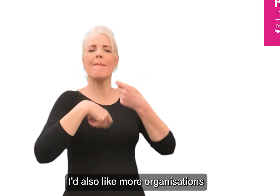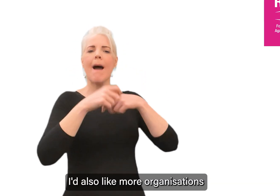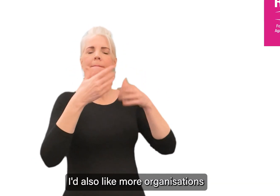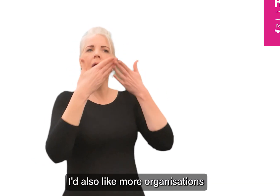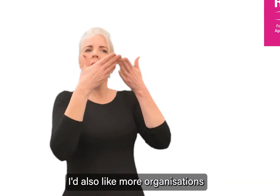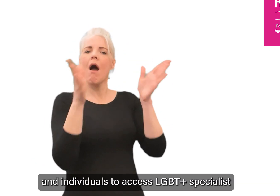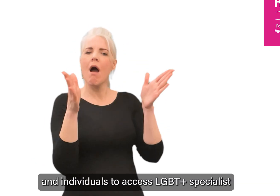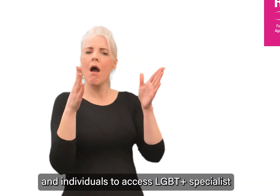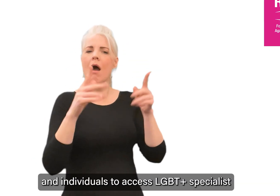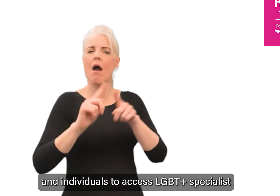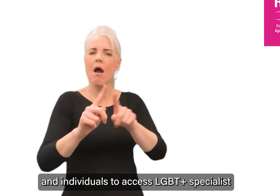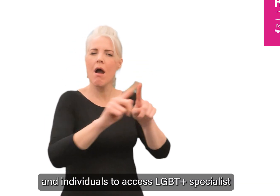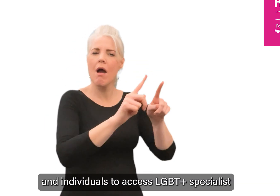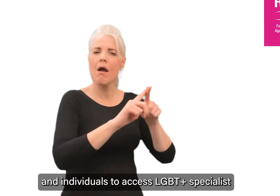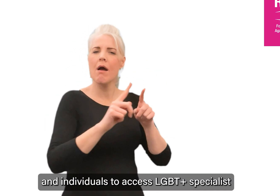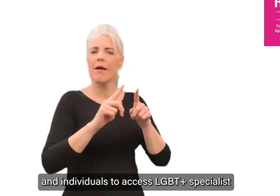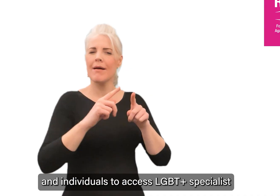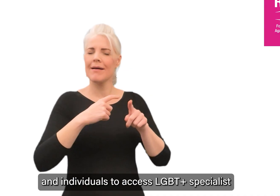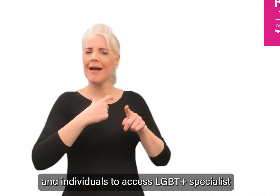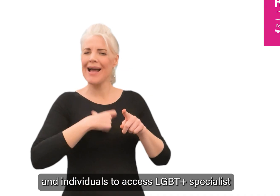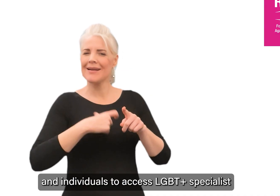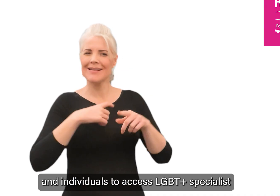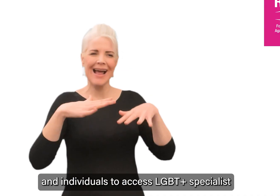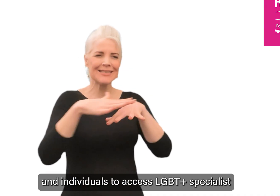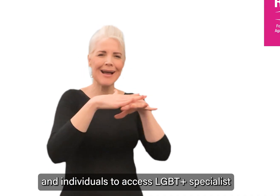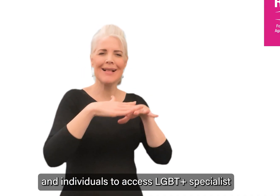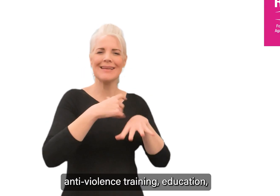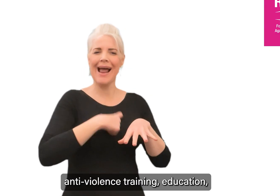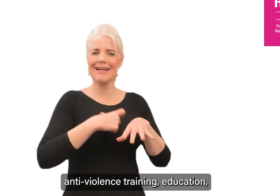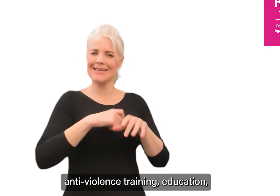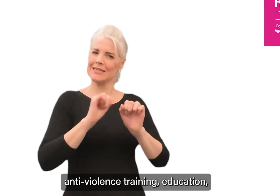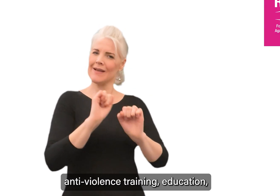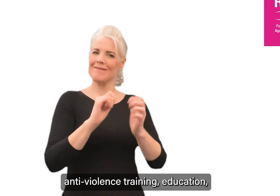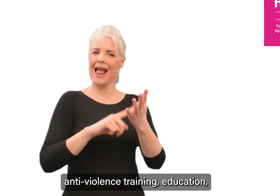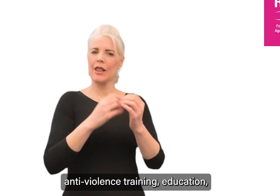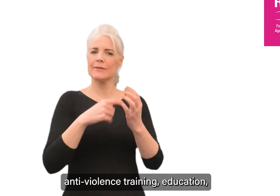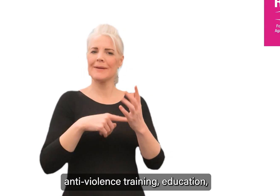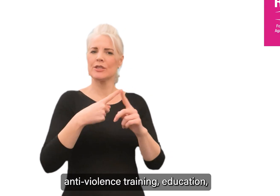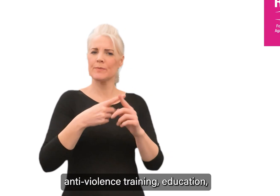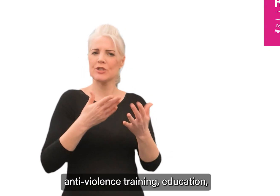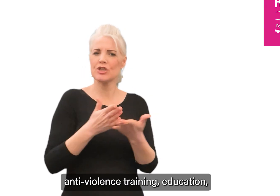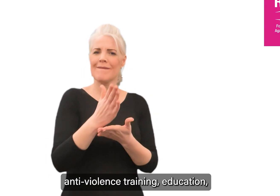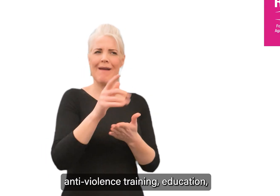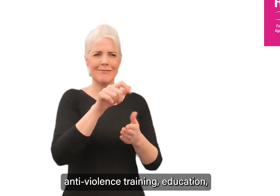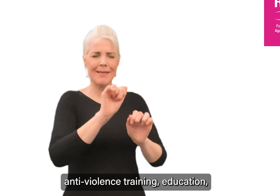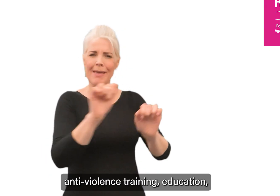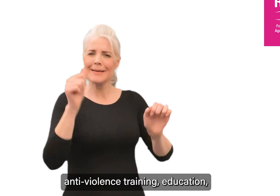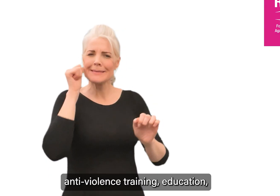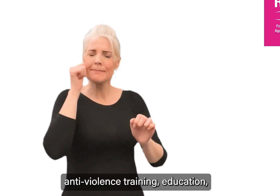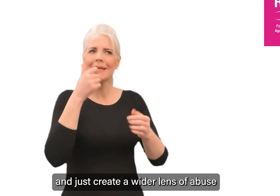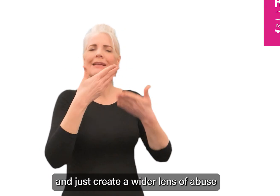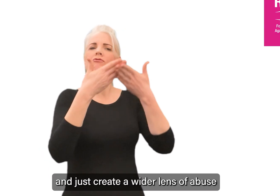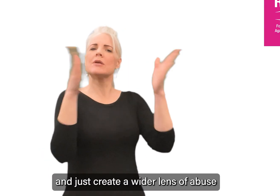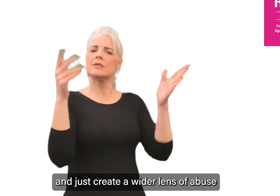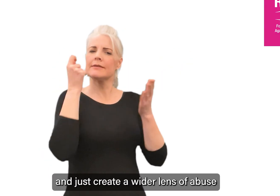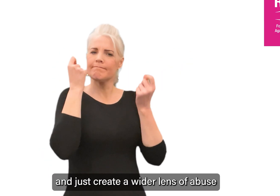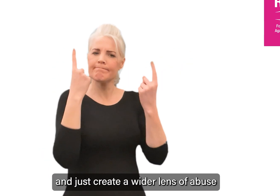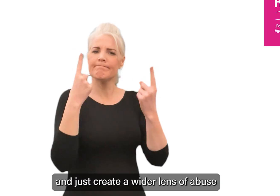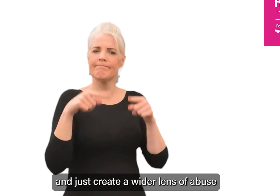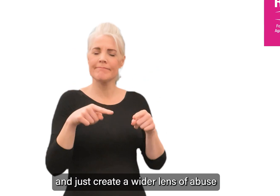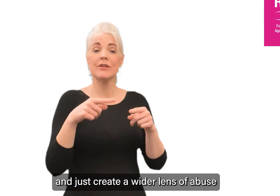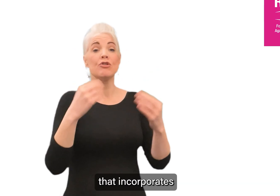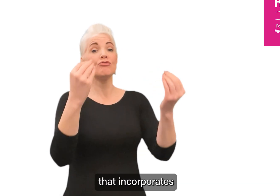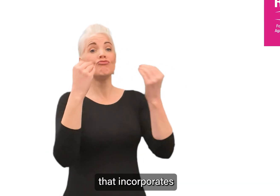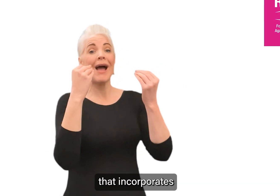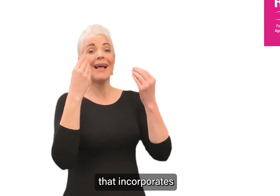more organizations and individuals to access LGBT plus specialist anti-violence training, education, and just create a wider